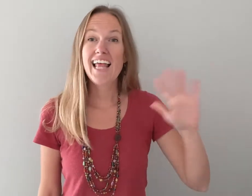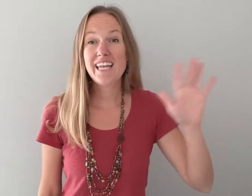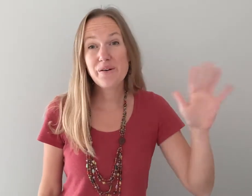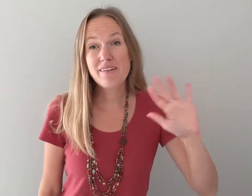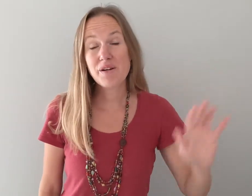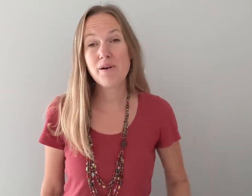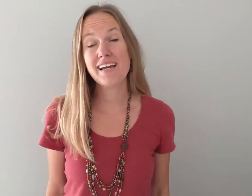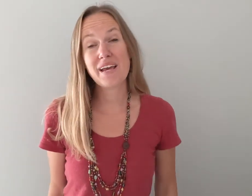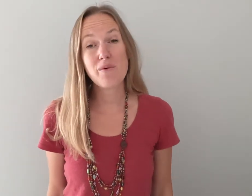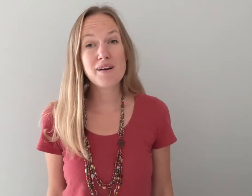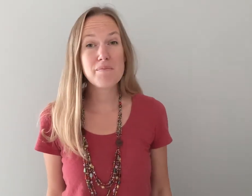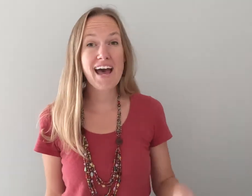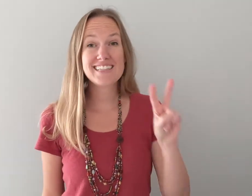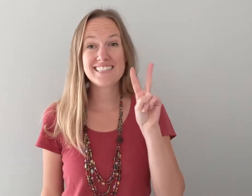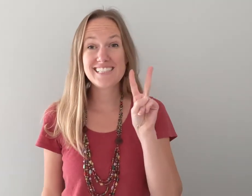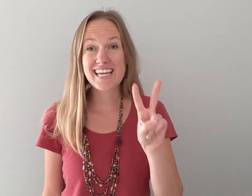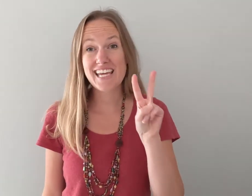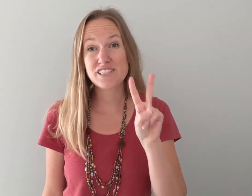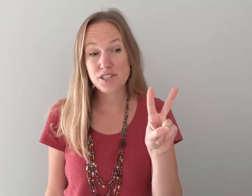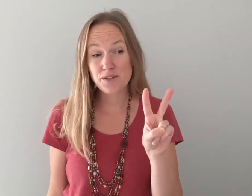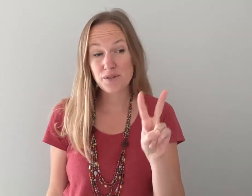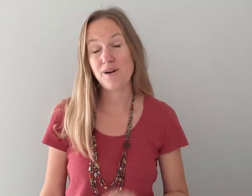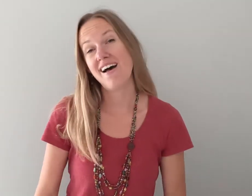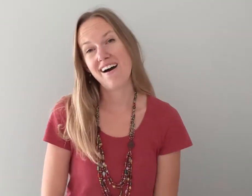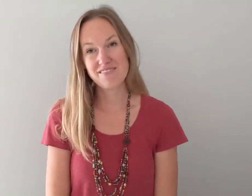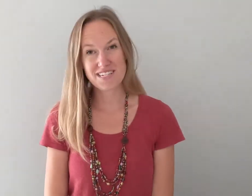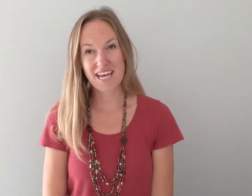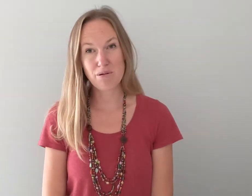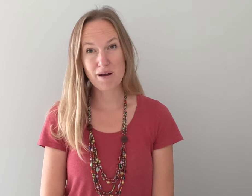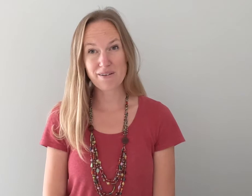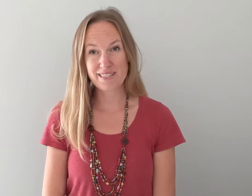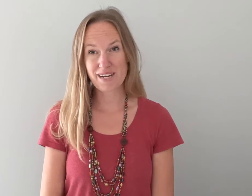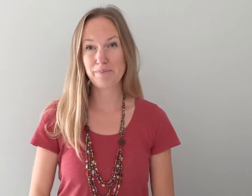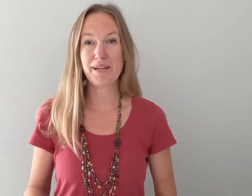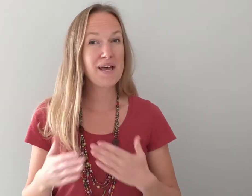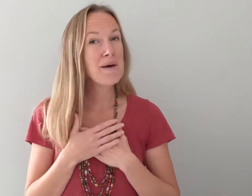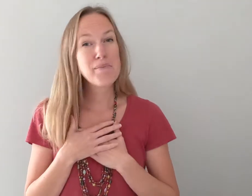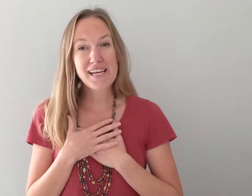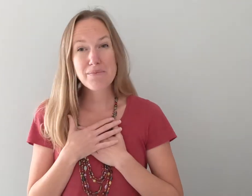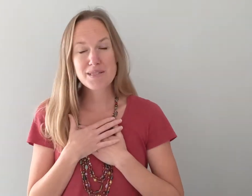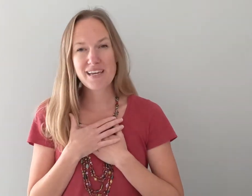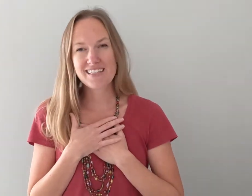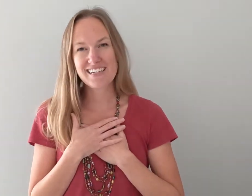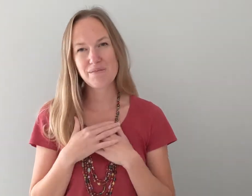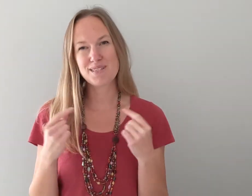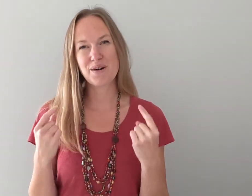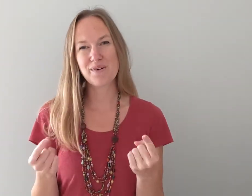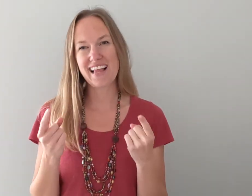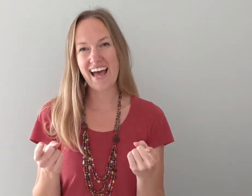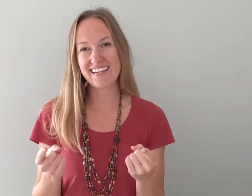Hello everyone, and welcome back to day 2 of The Table by Chris Tomlin. My name is Mandy and I'm so glad that